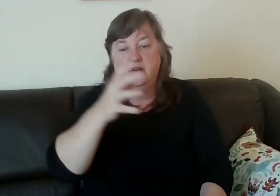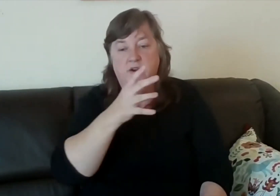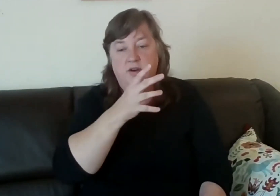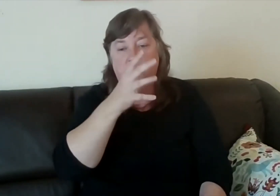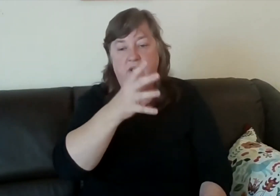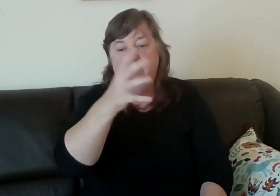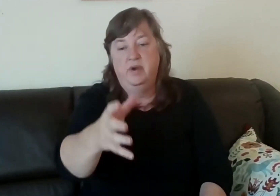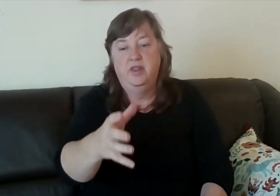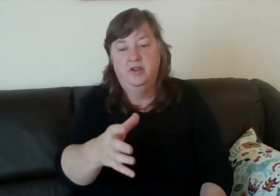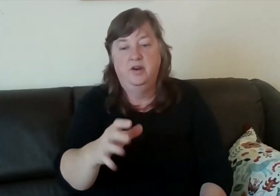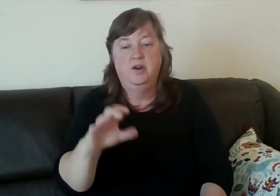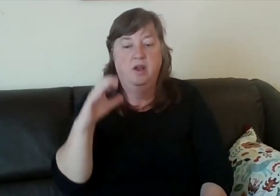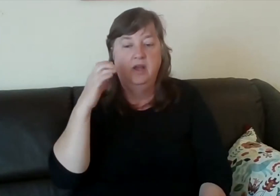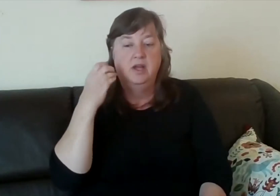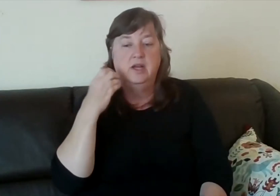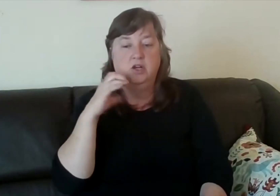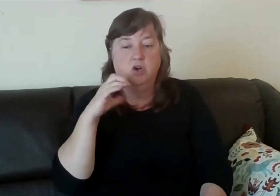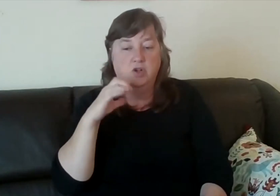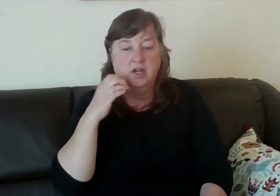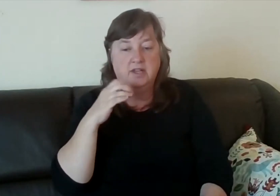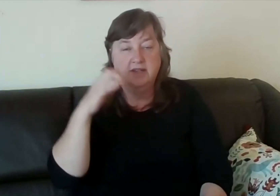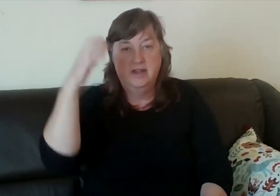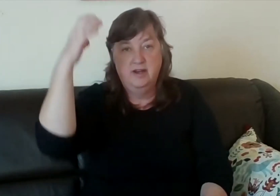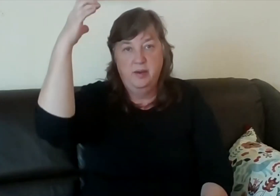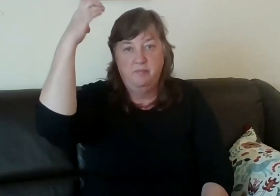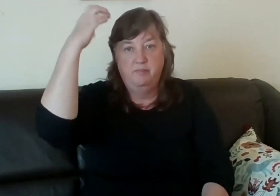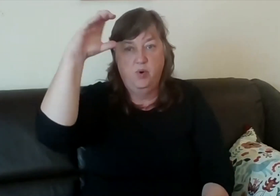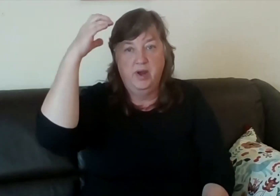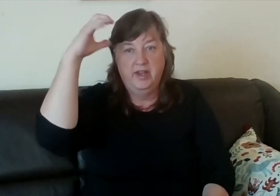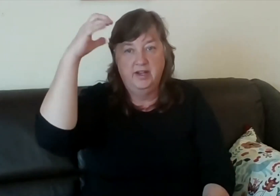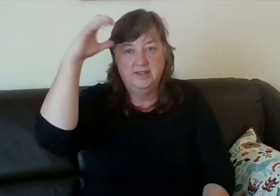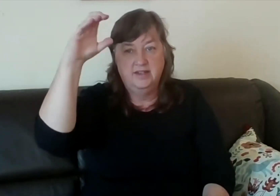grandfather, grandmother, girl cousin, boy cousin,